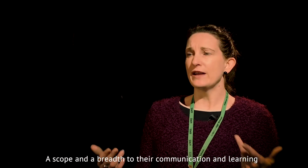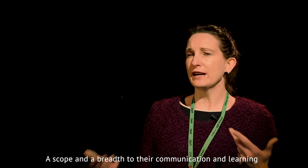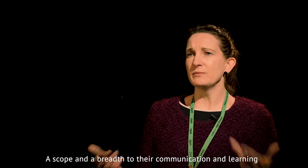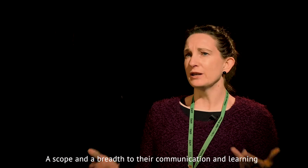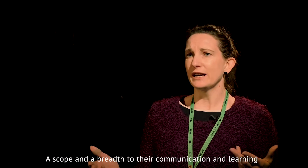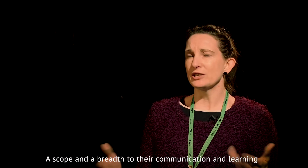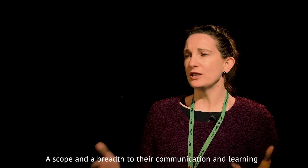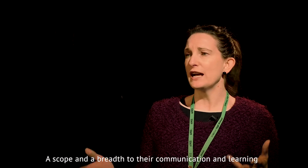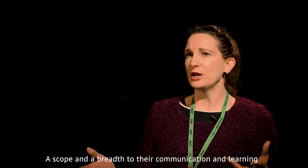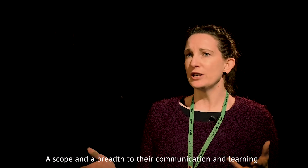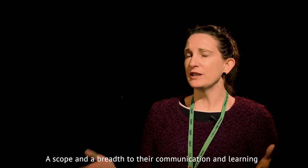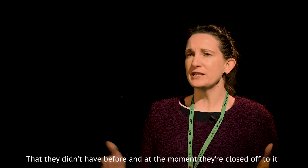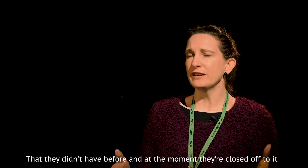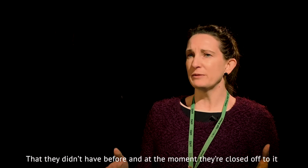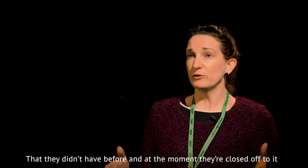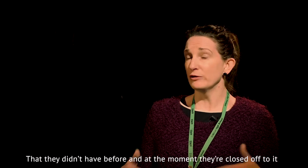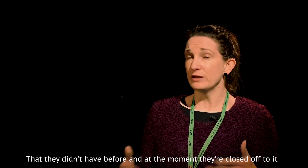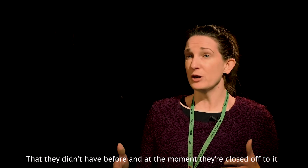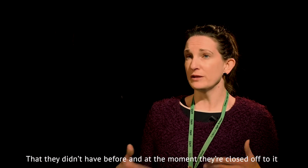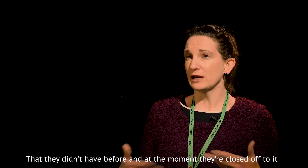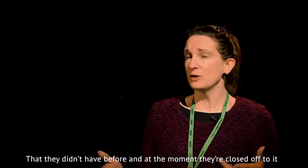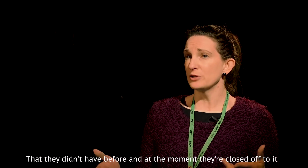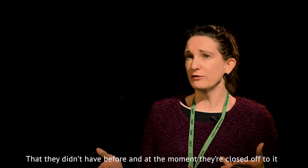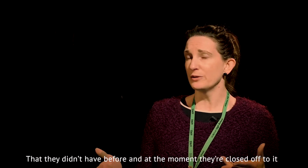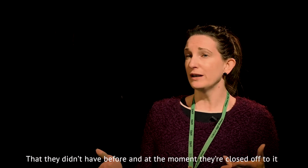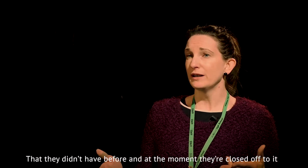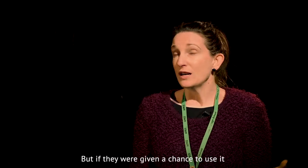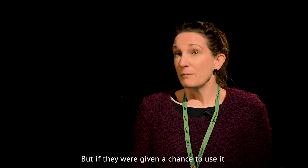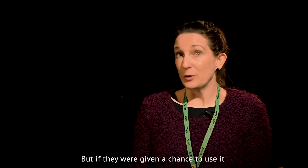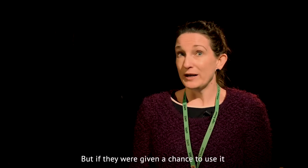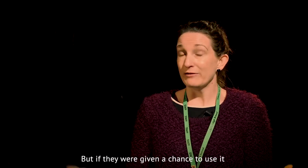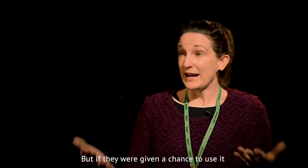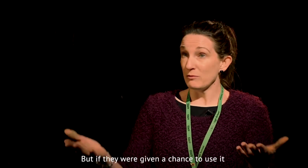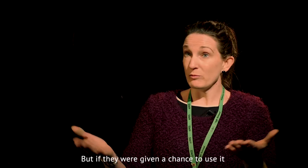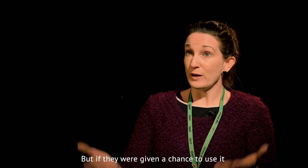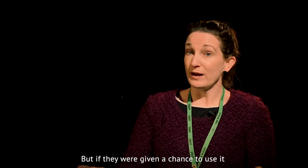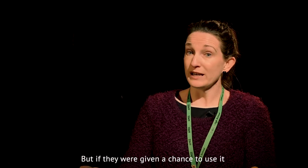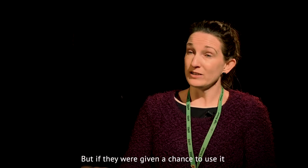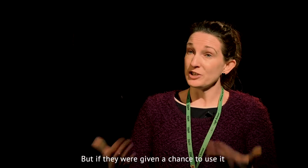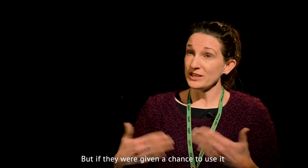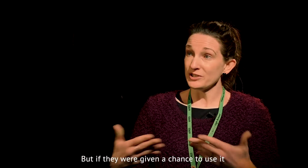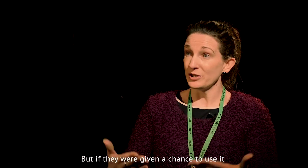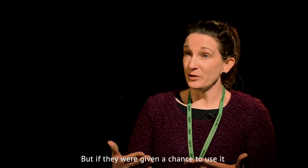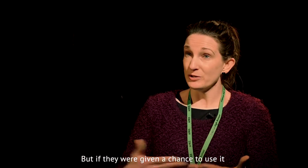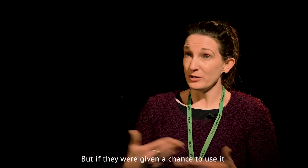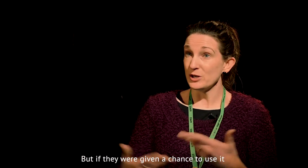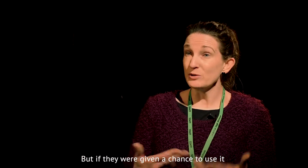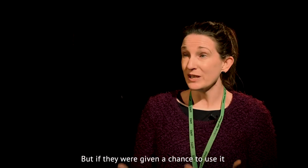their communication and their learning that they didn't have before, and at the moment they're closed off to it. But if they were given a chance to use it